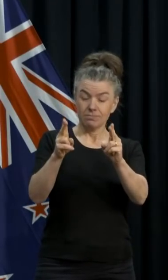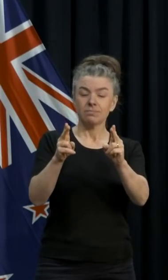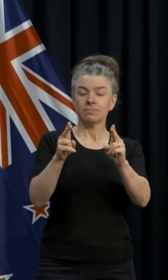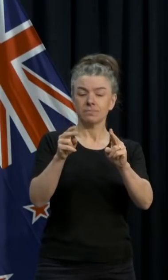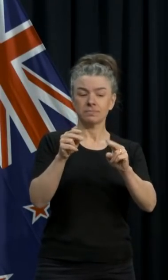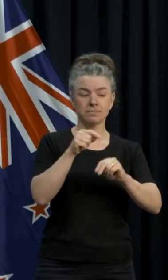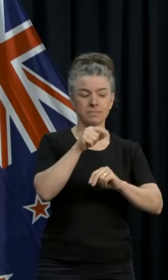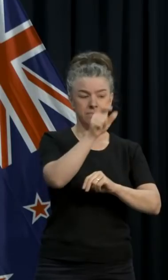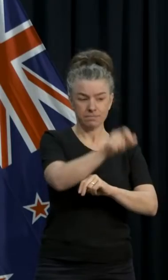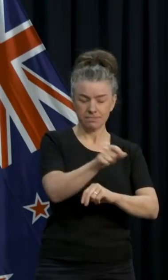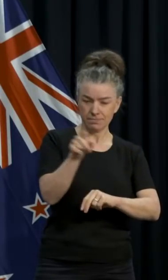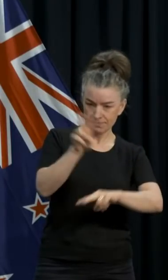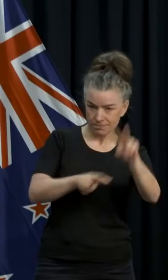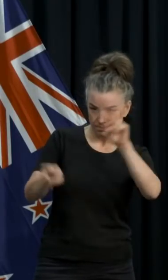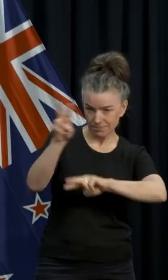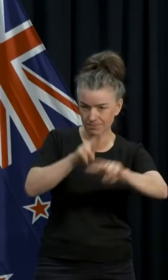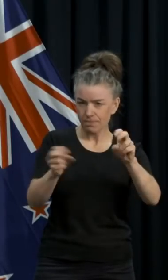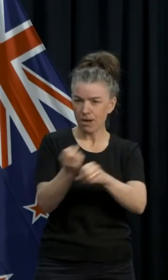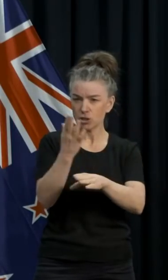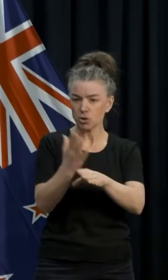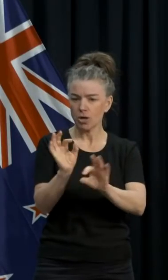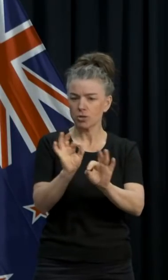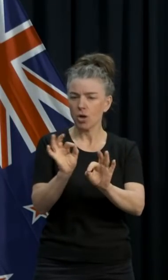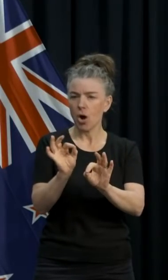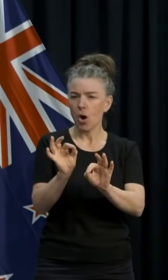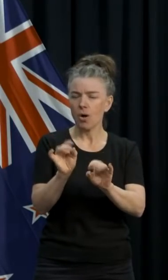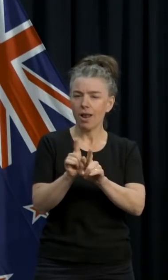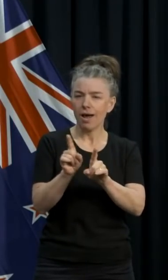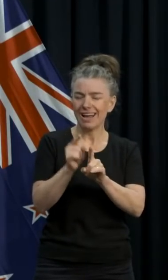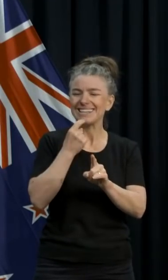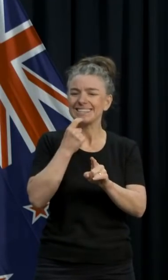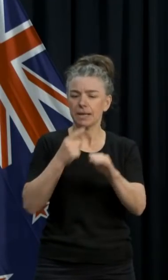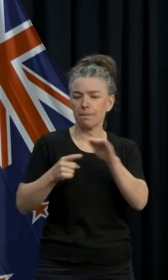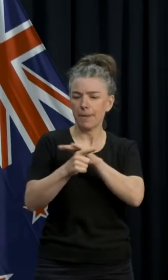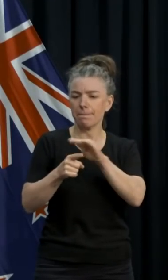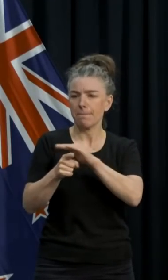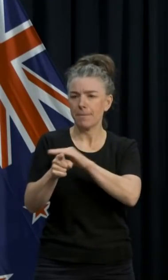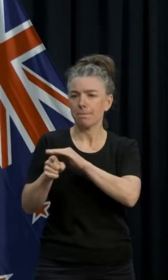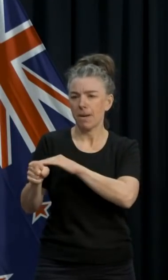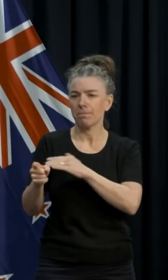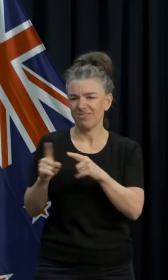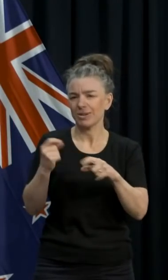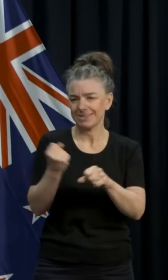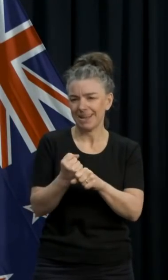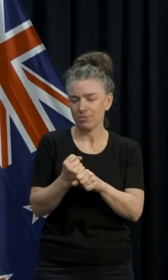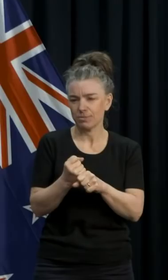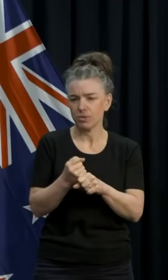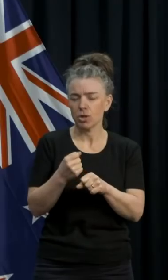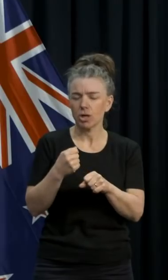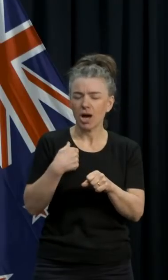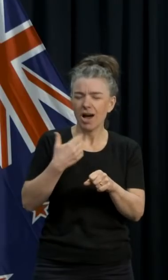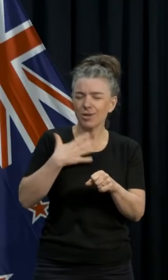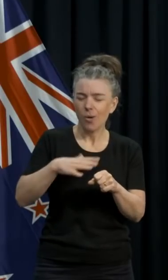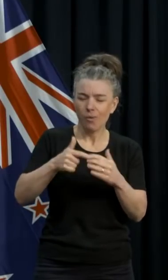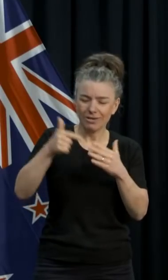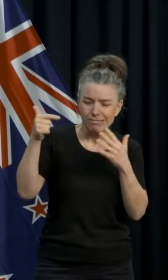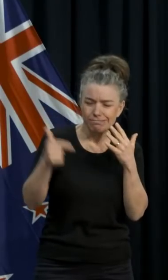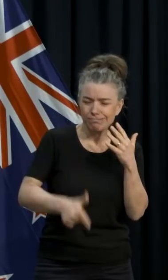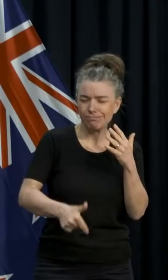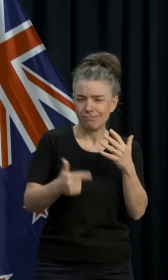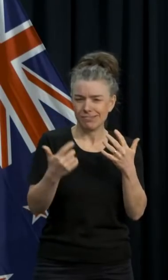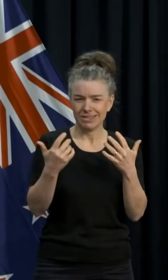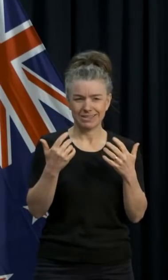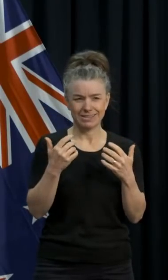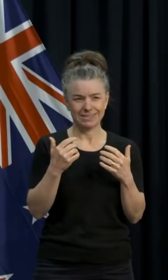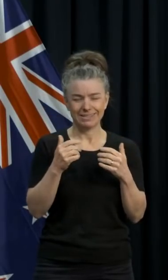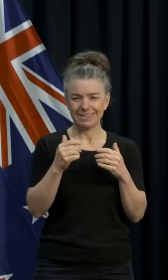arrive of where there might be any vulnerabilities on the site so that mitigations can be put in place. I don't want to go into all of the ins and outs of